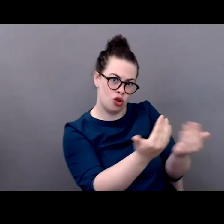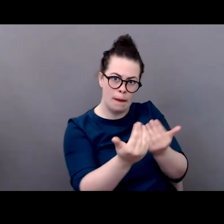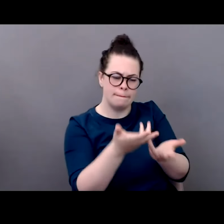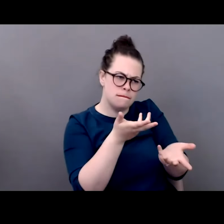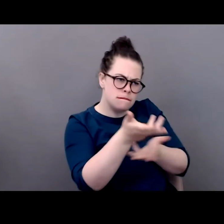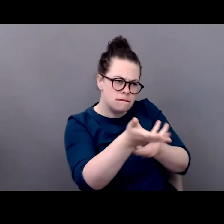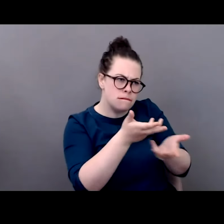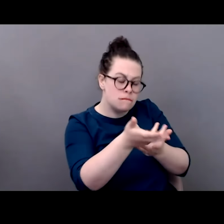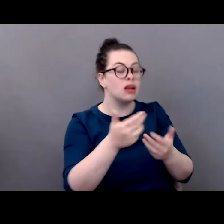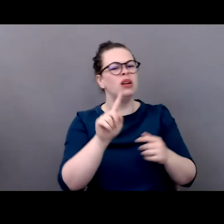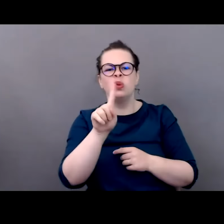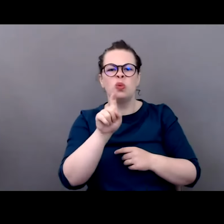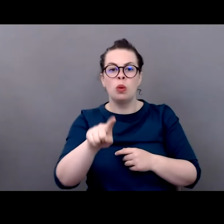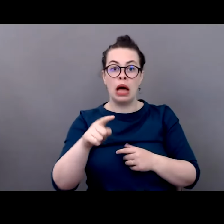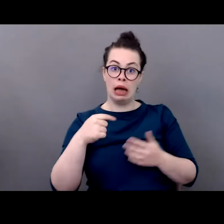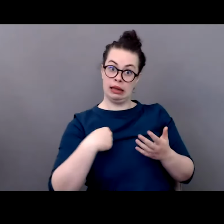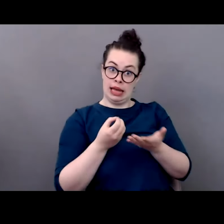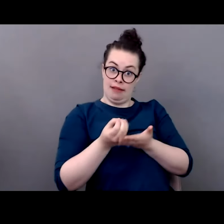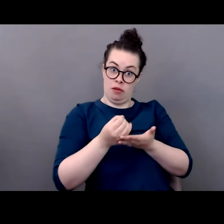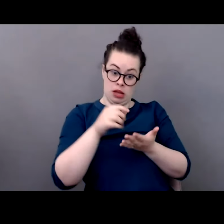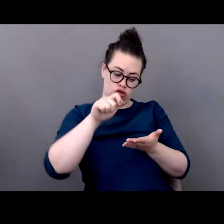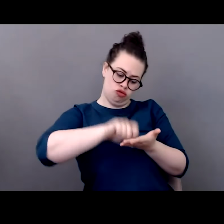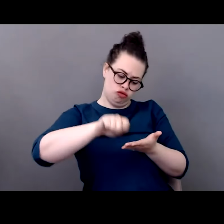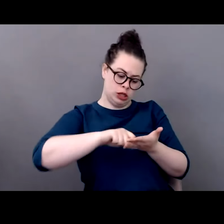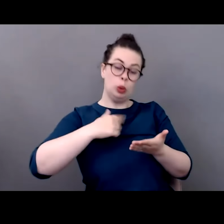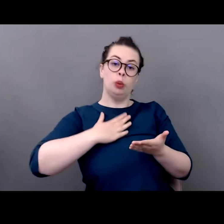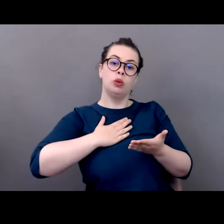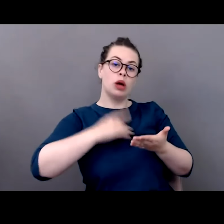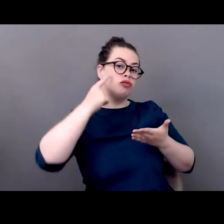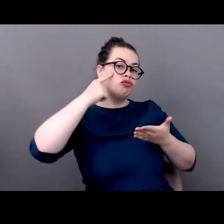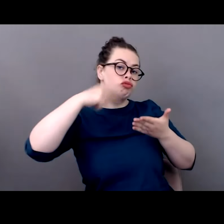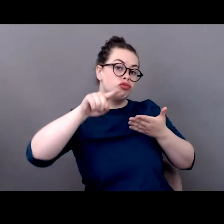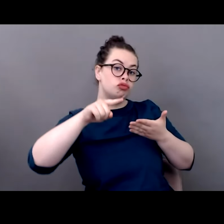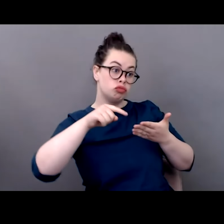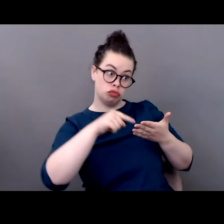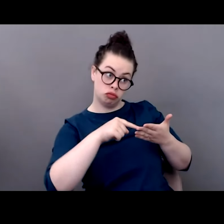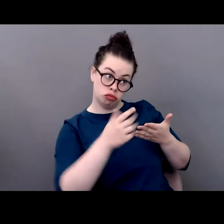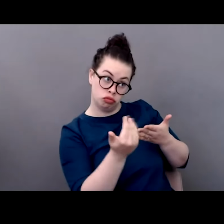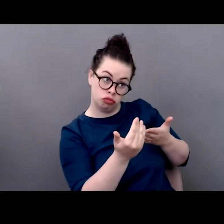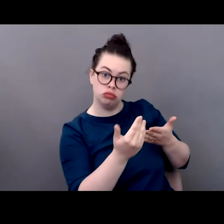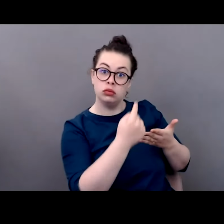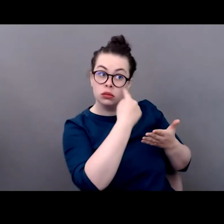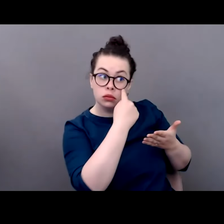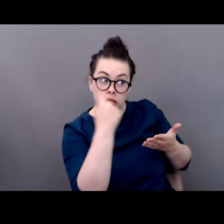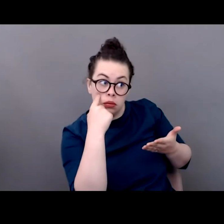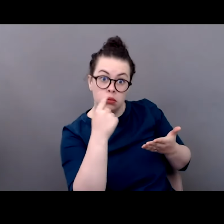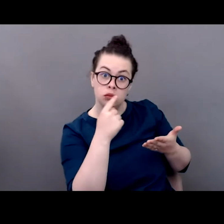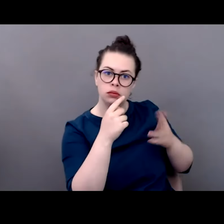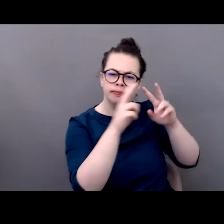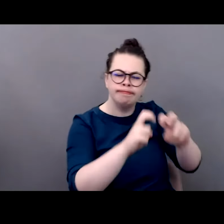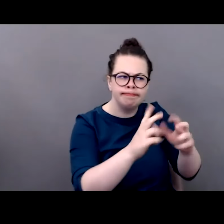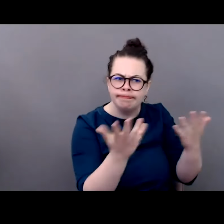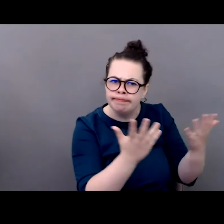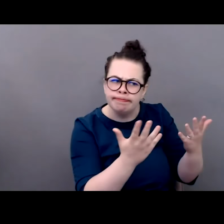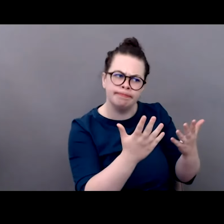verify and to specify the information for having evidence, for having information,